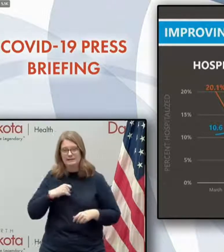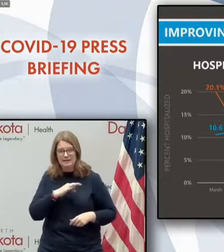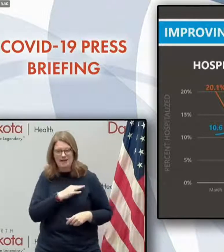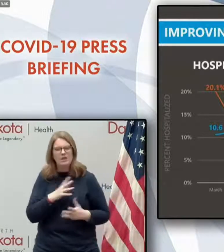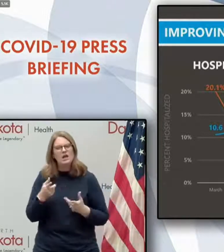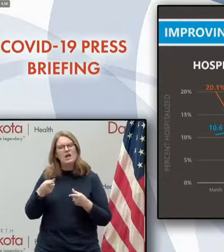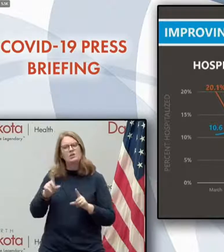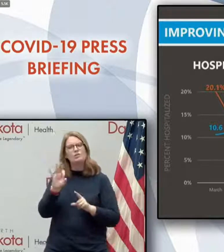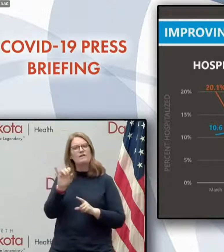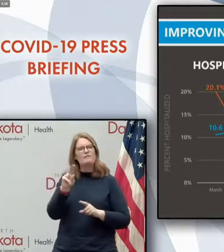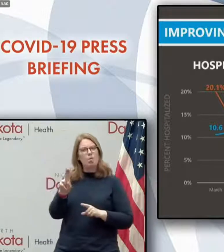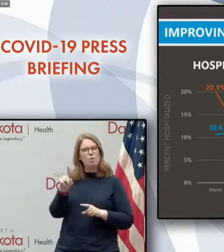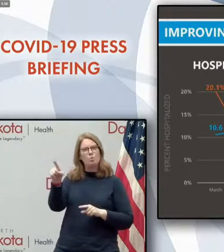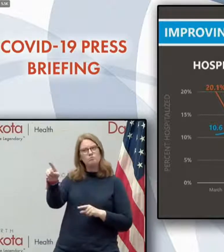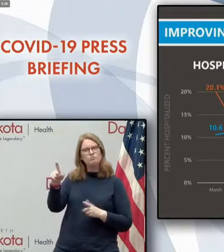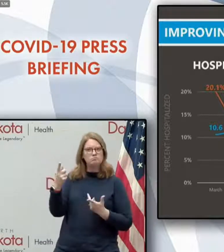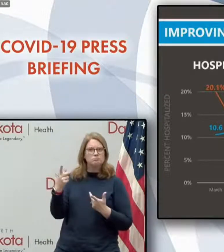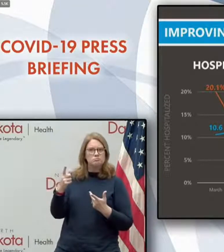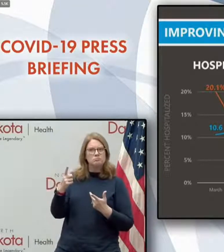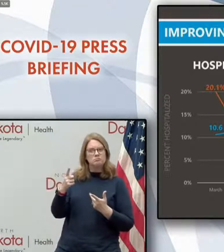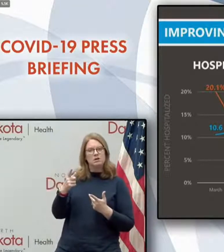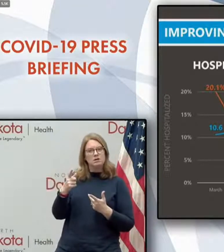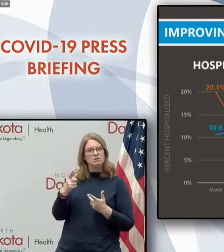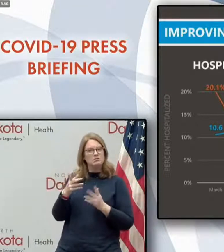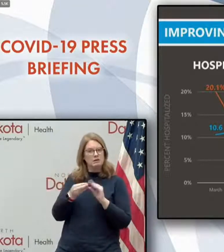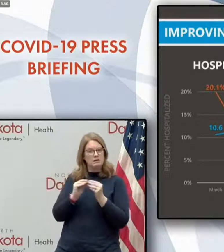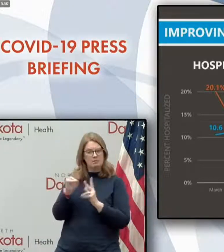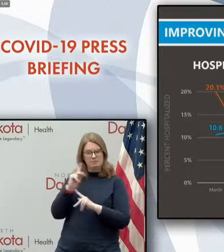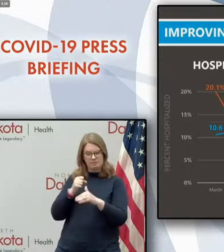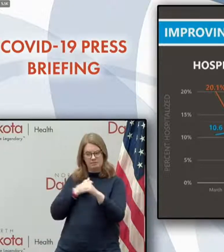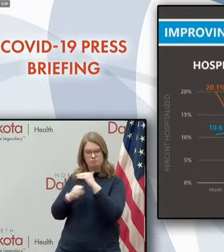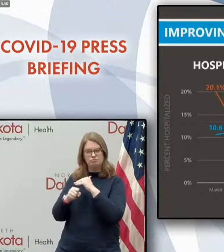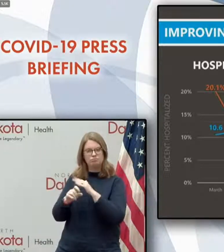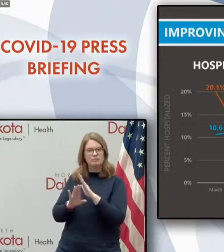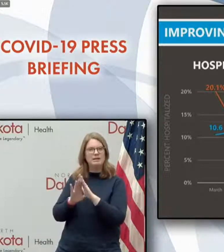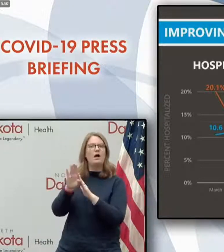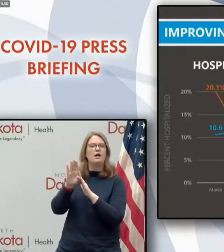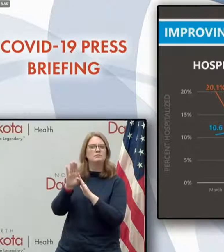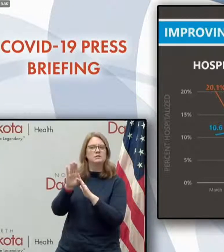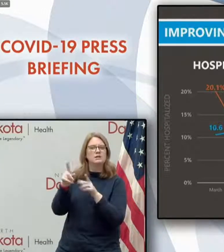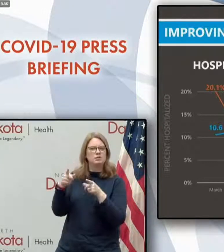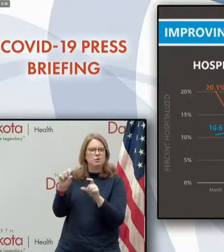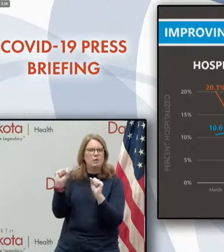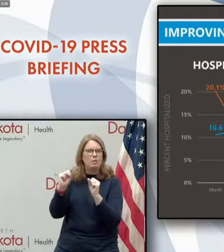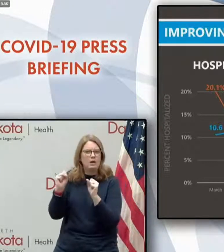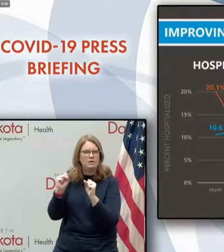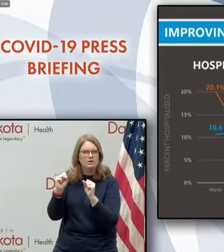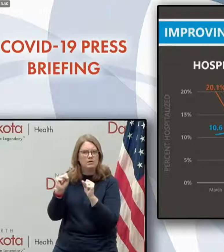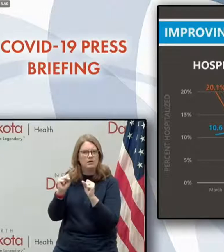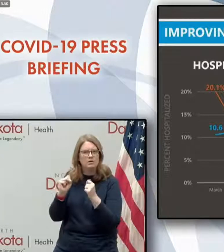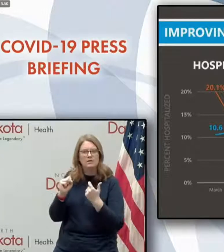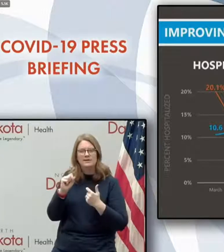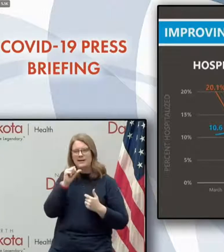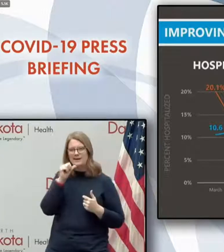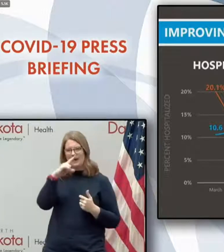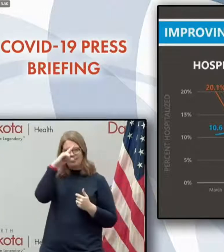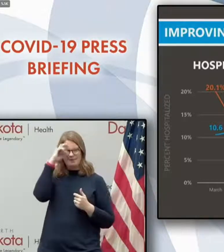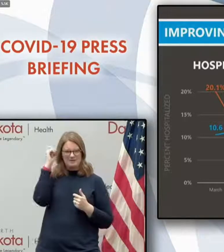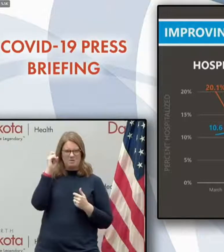hospital capacity in North Dakota would be slightly larger during the winter months than it would be in the summer months, because they would flex up based on